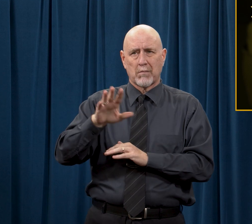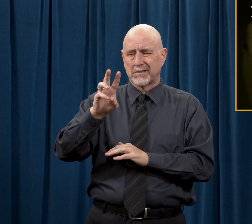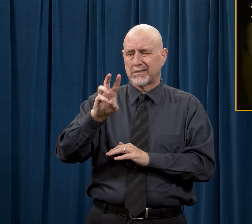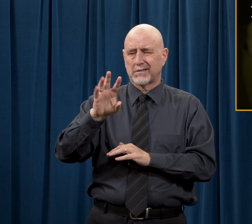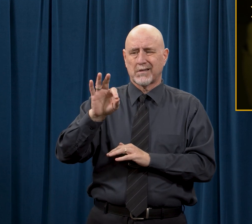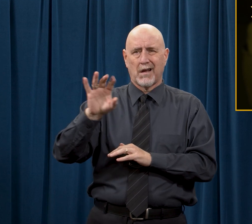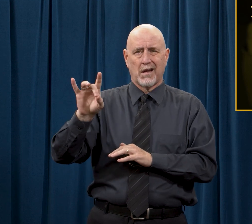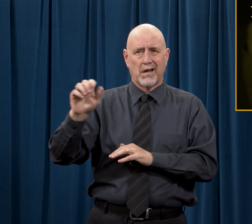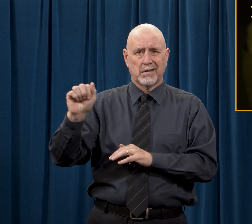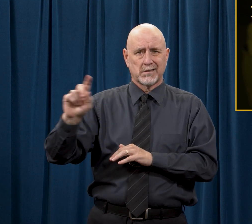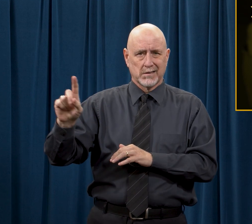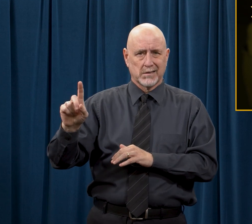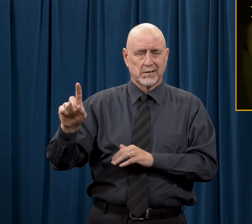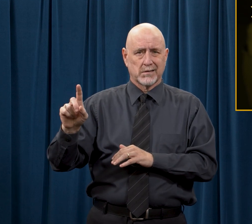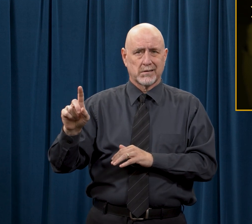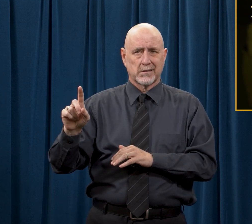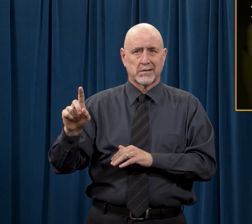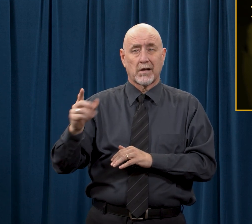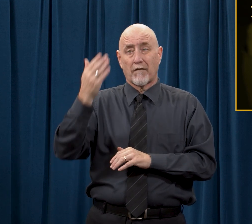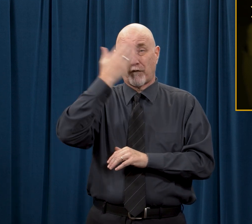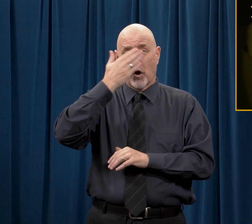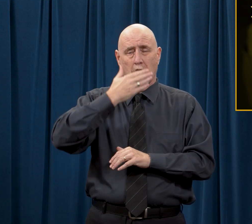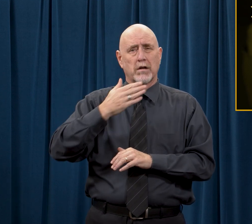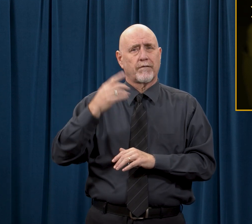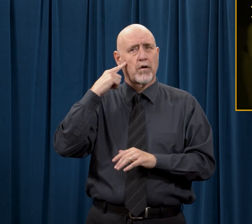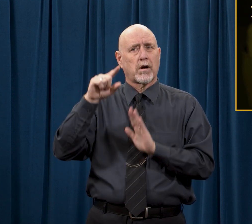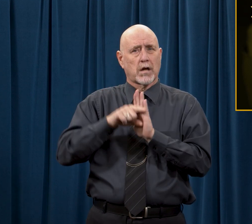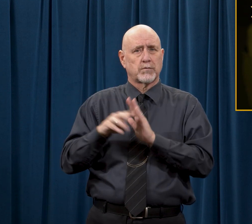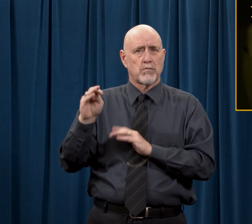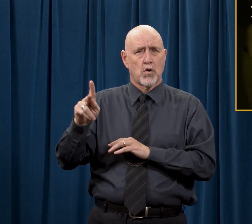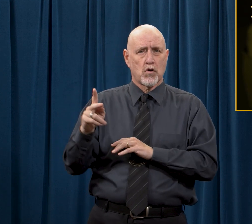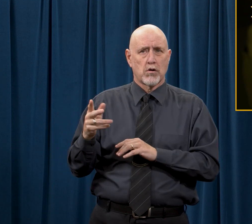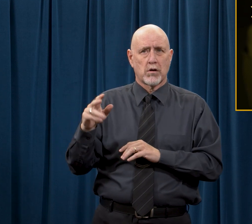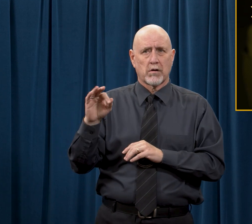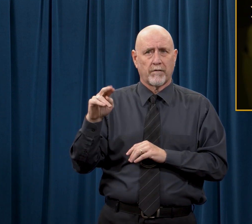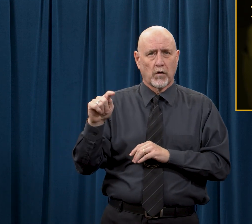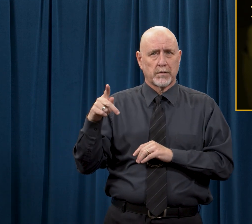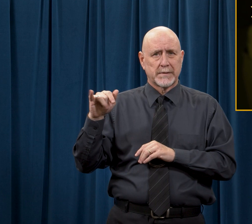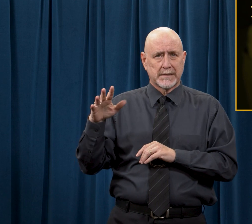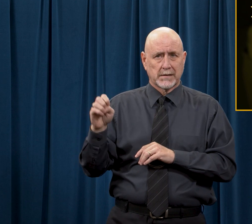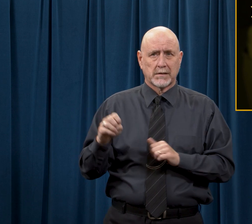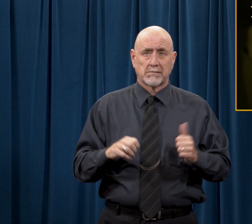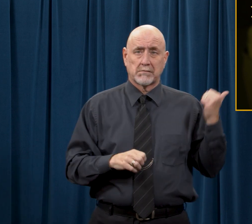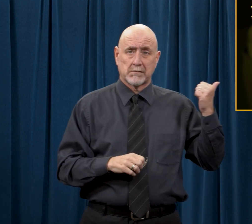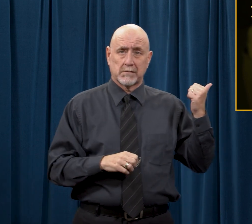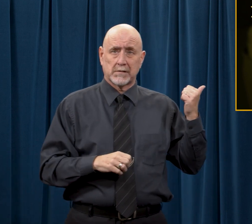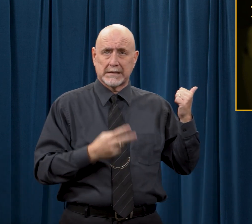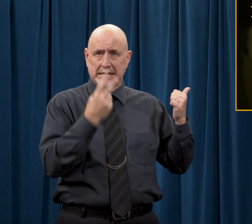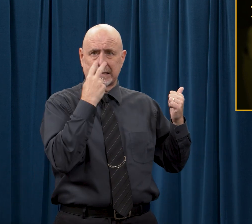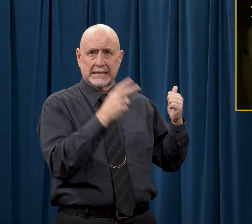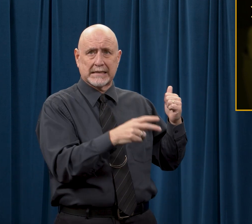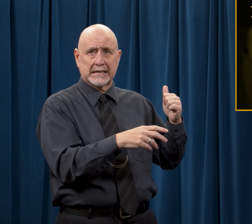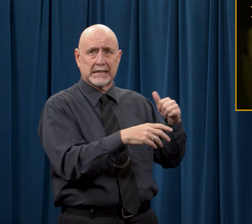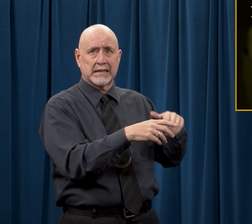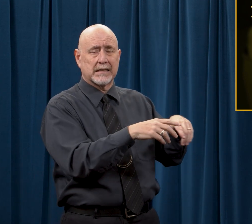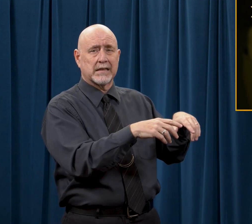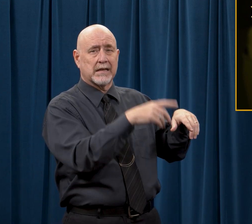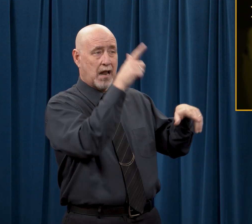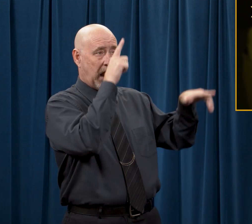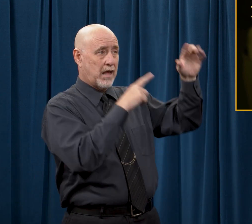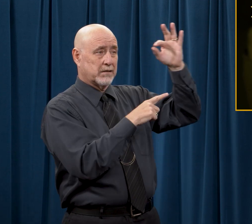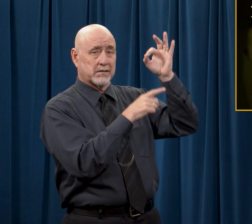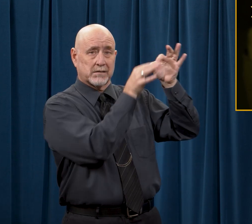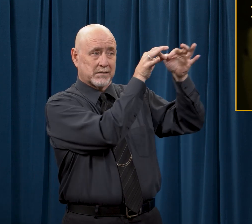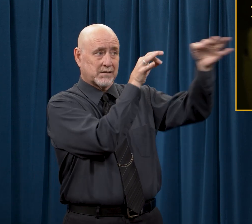dates approximately 698 AD. It's the front piece for the Gospel of Mark. Inside, we can see